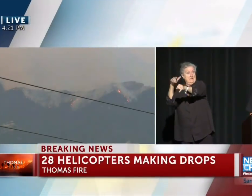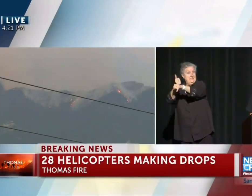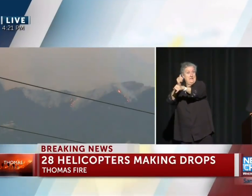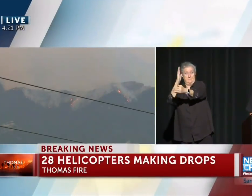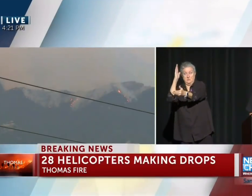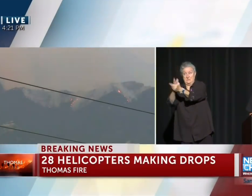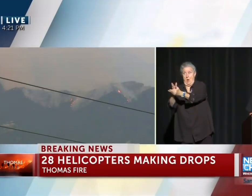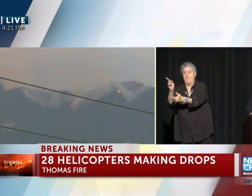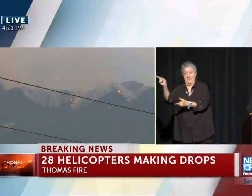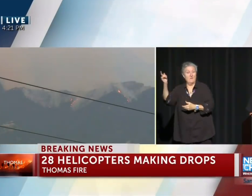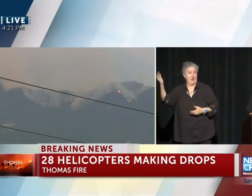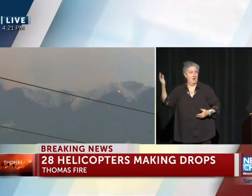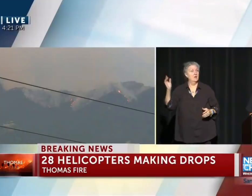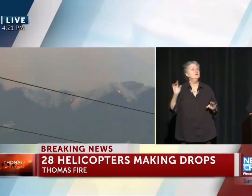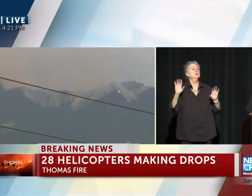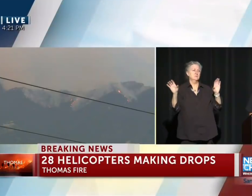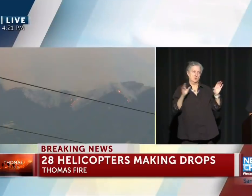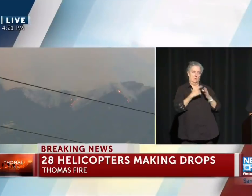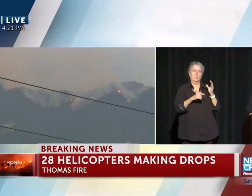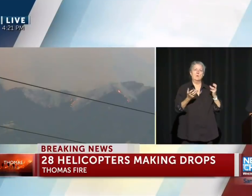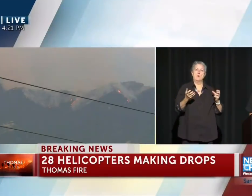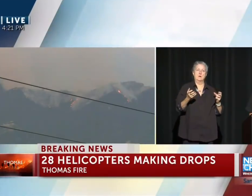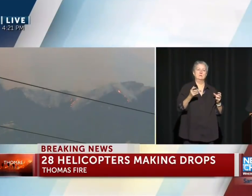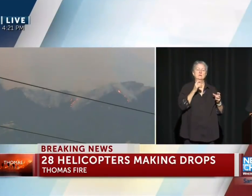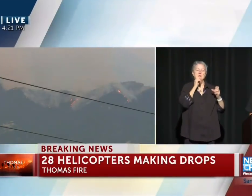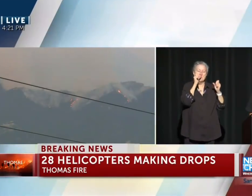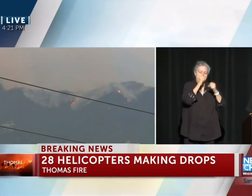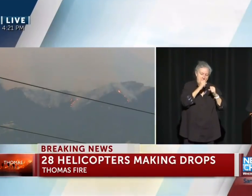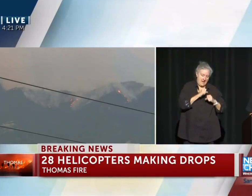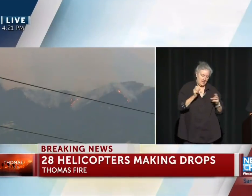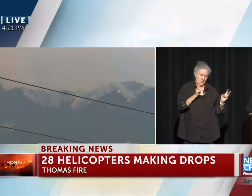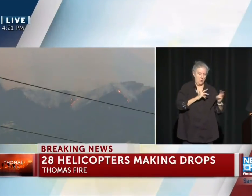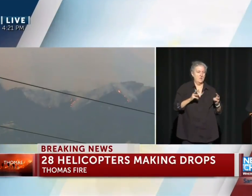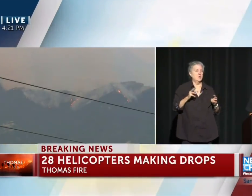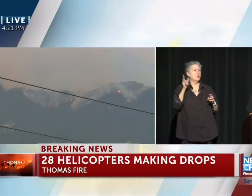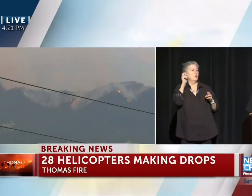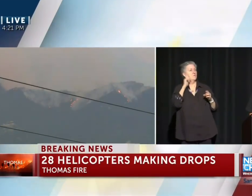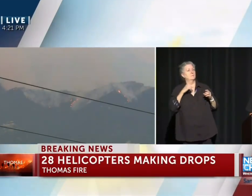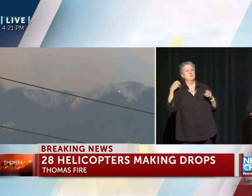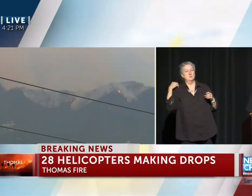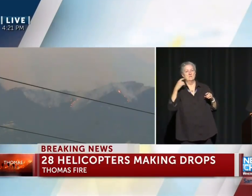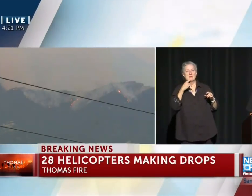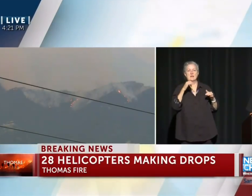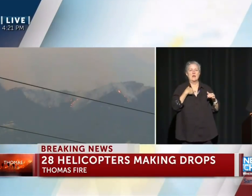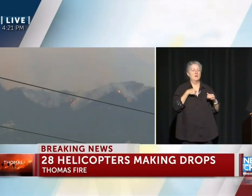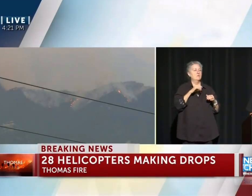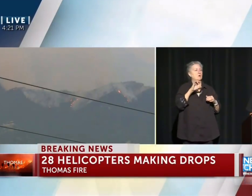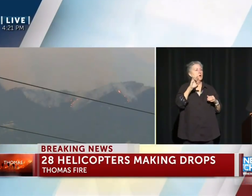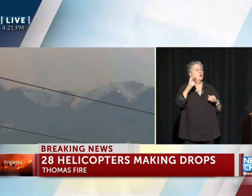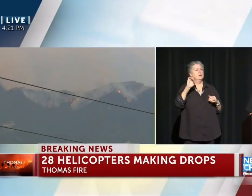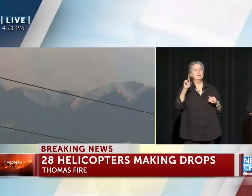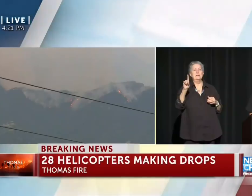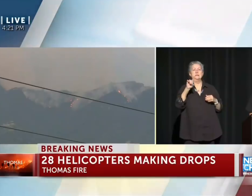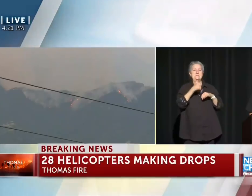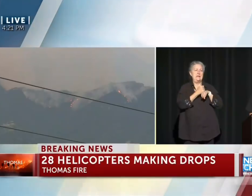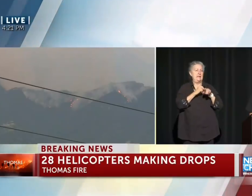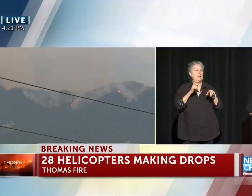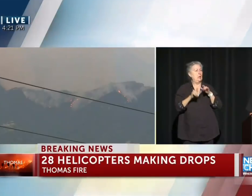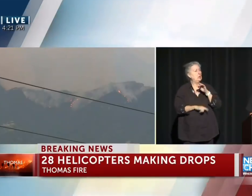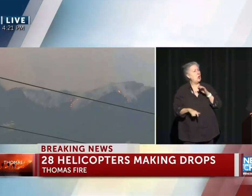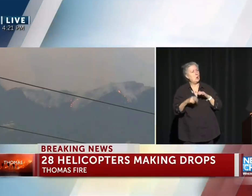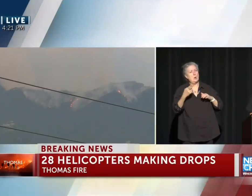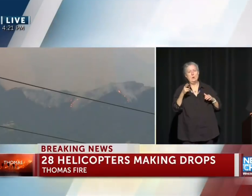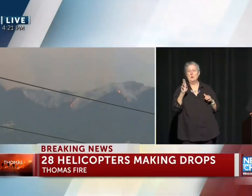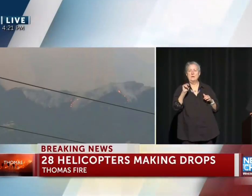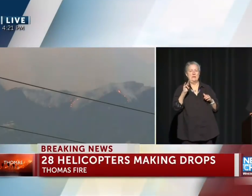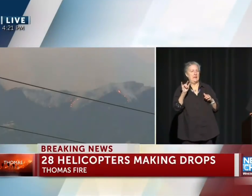actually doing what we want. We continue to battle the weather, as you heard from the chief, that we have record-setting low humidities. We